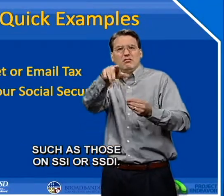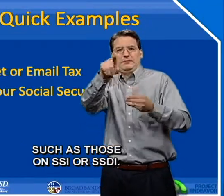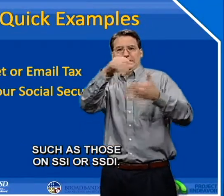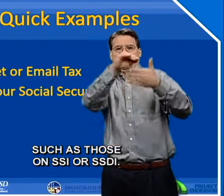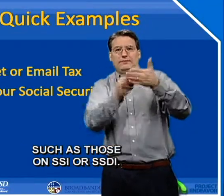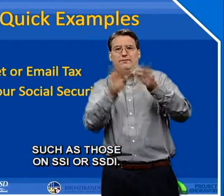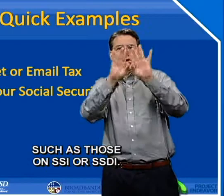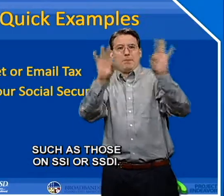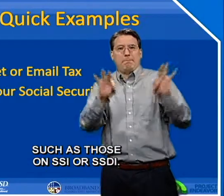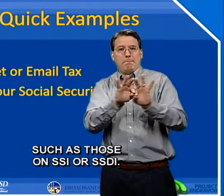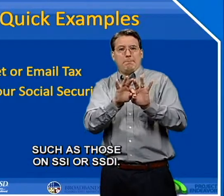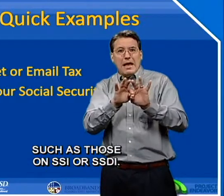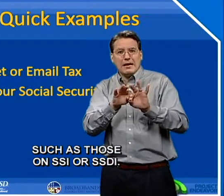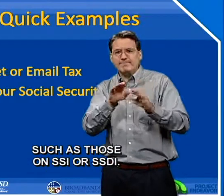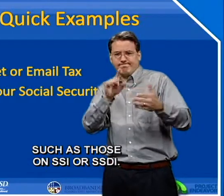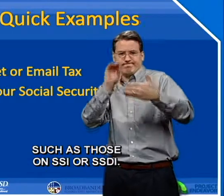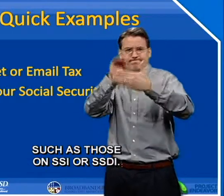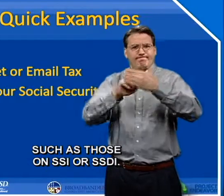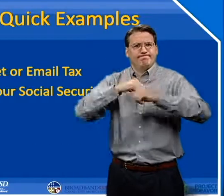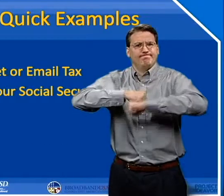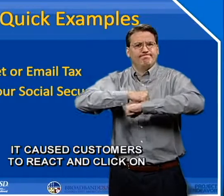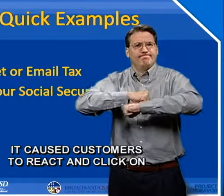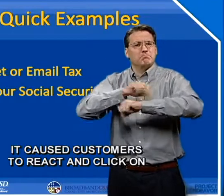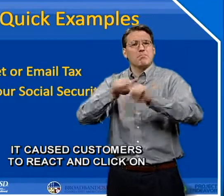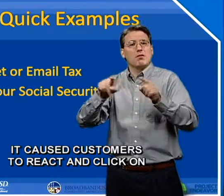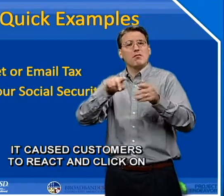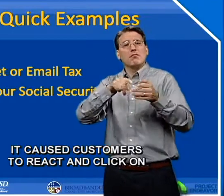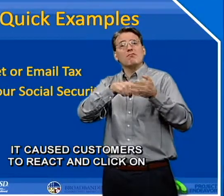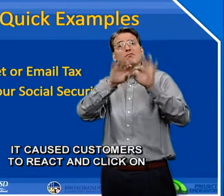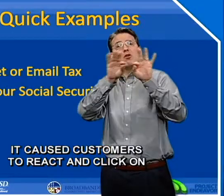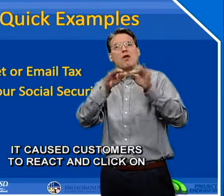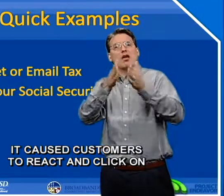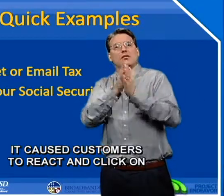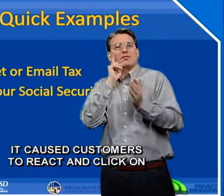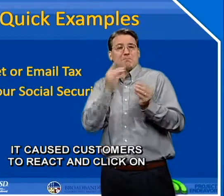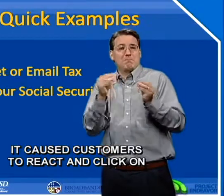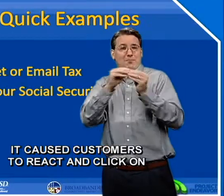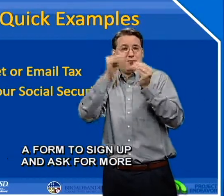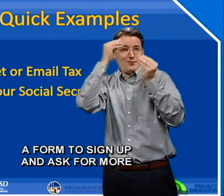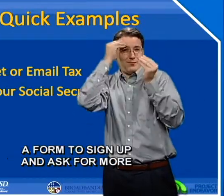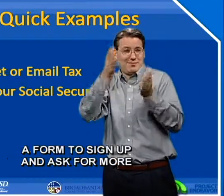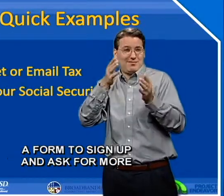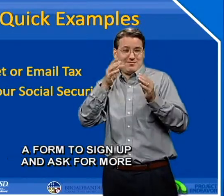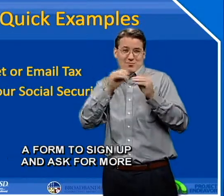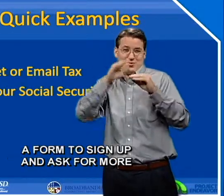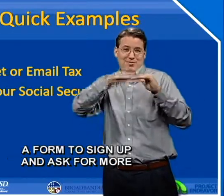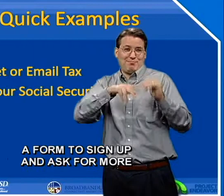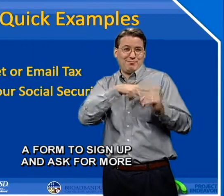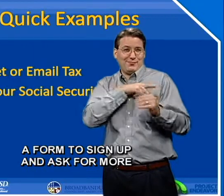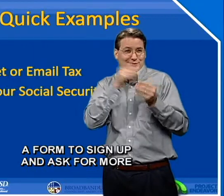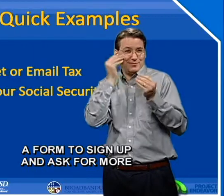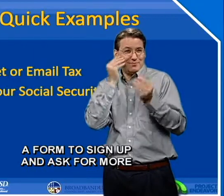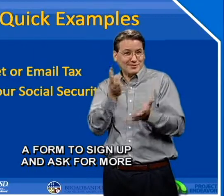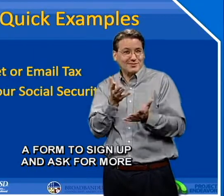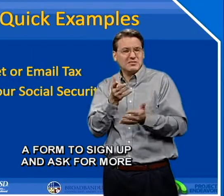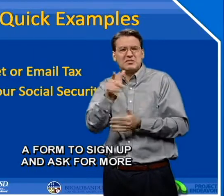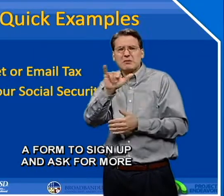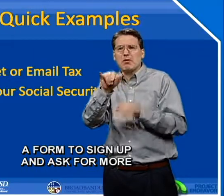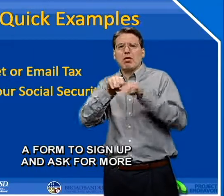as those on SSI or SSDI. It caused customers to react and click on a form to sign up and ask for